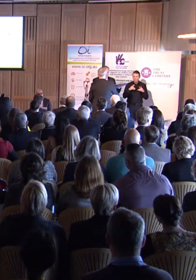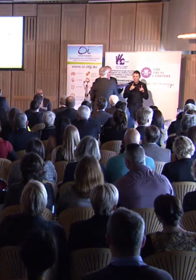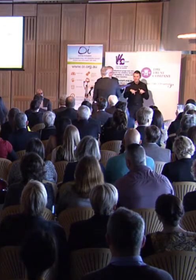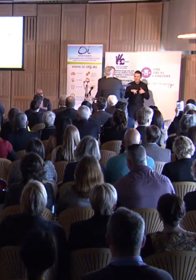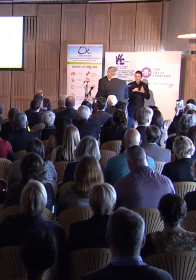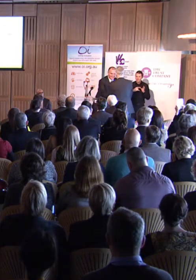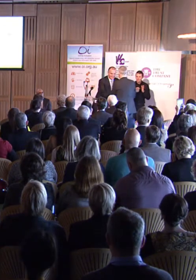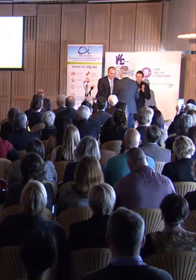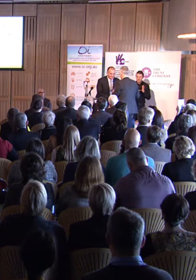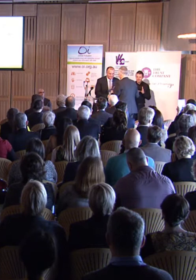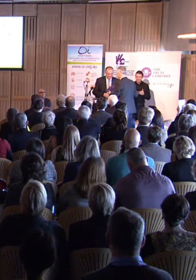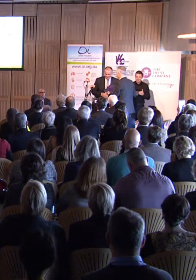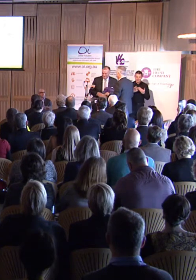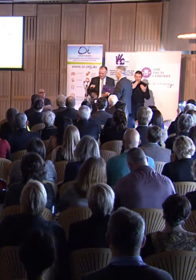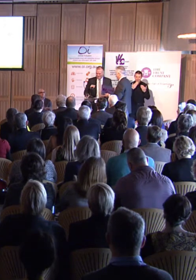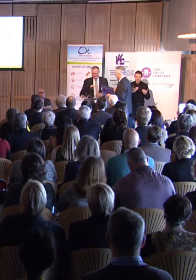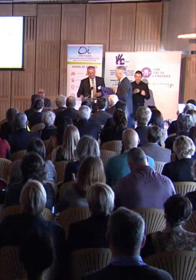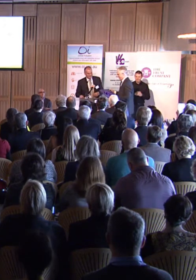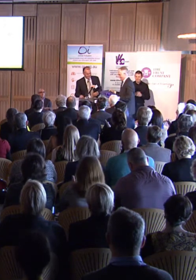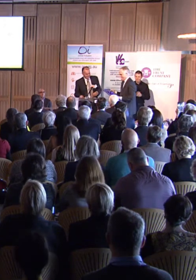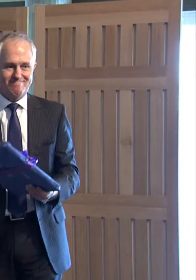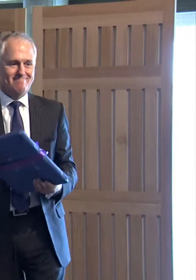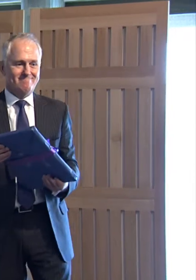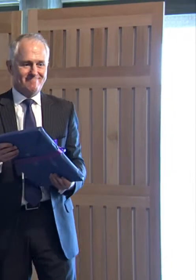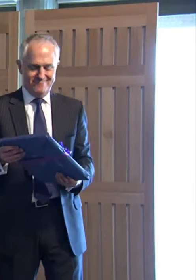that. Thank you. Thanks very much. Thank